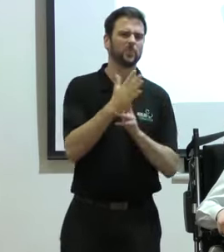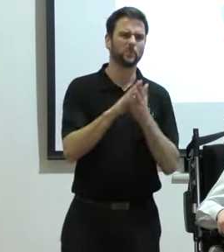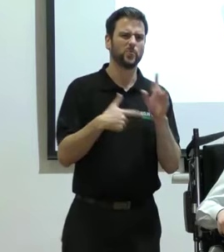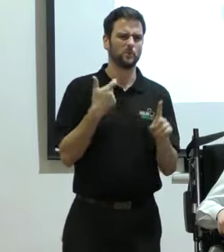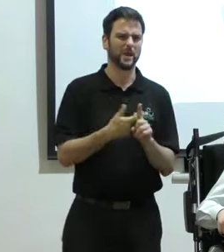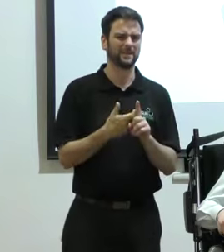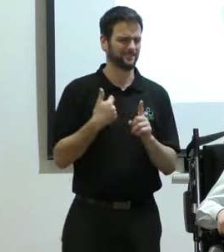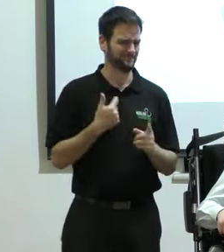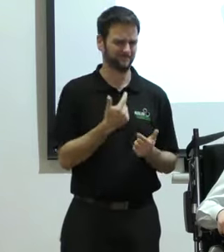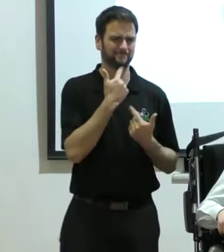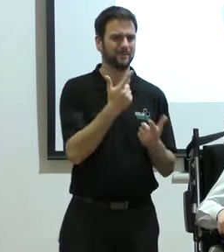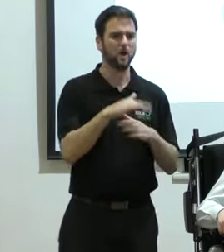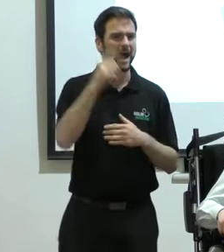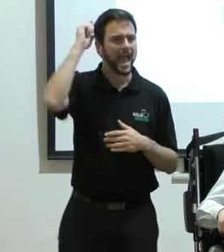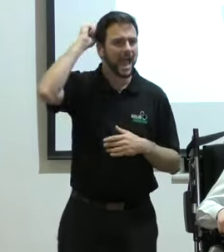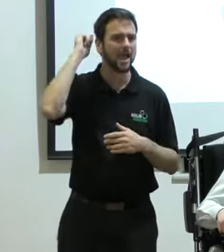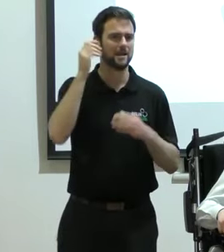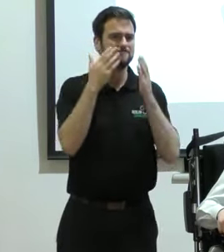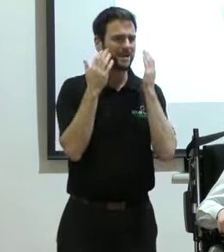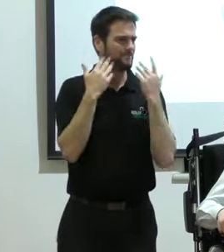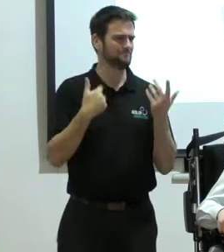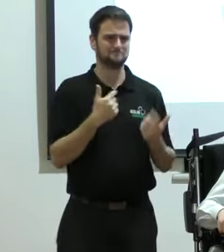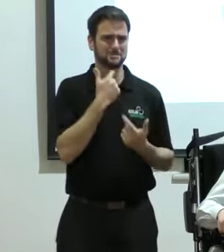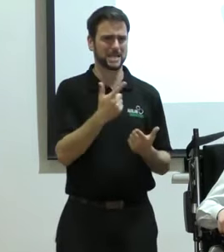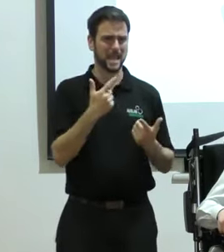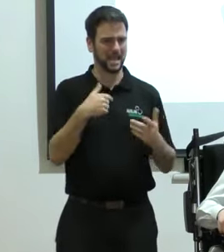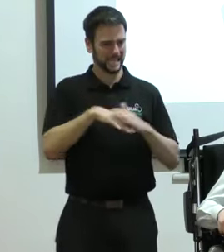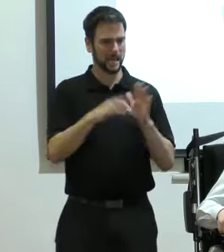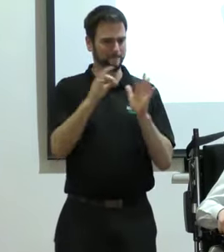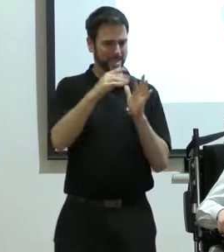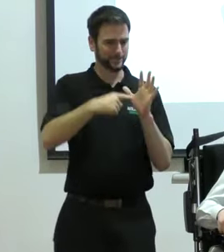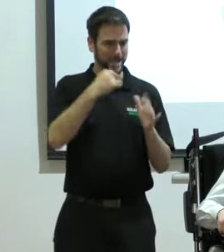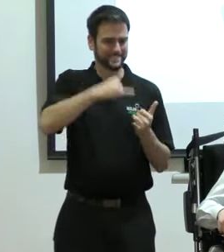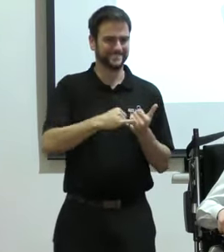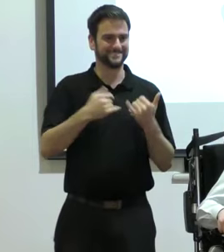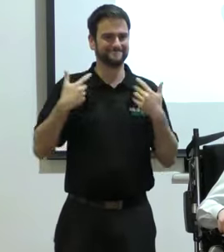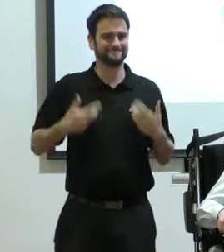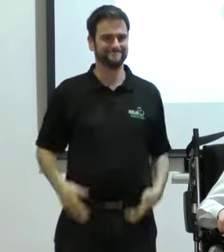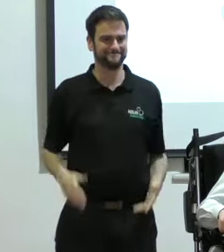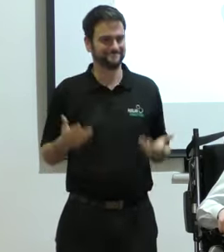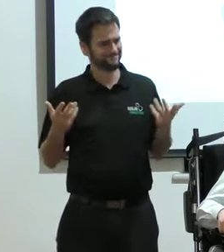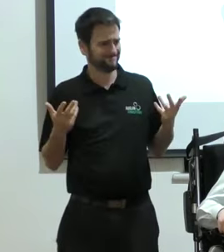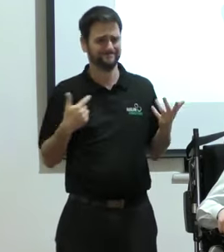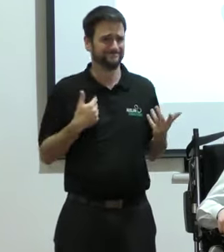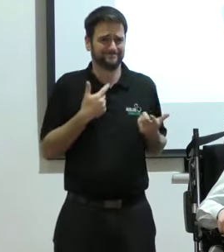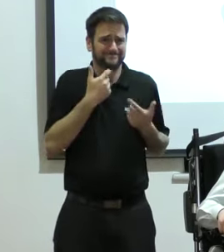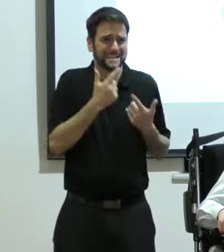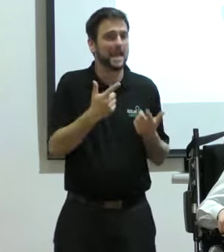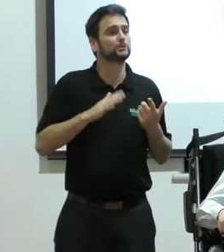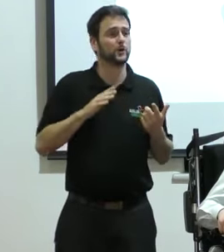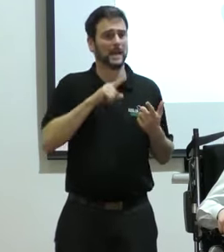bargain basement agency because you're going to be in your pajamas all day anyway, and you don't care to be seen with someone who's not quite so